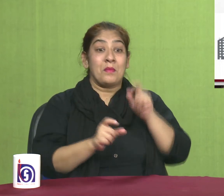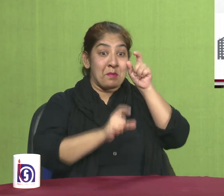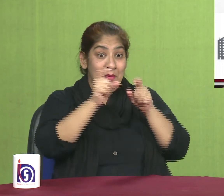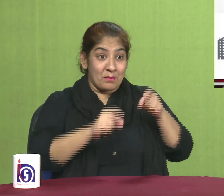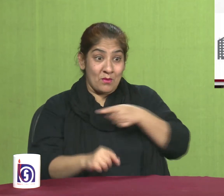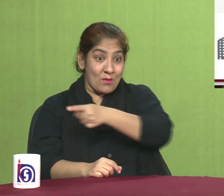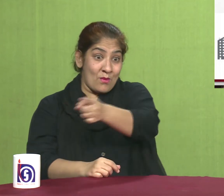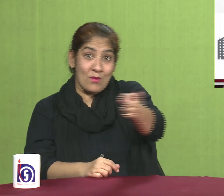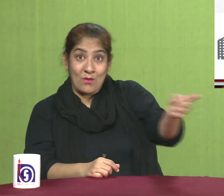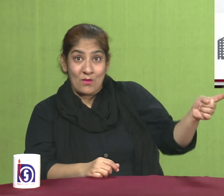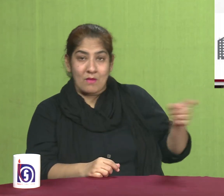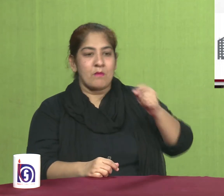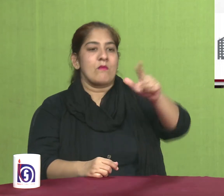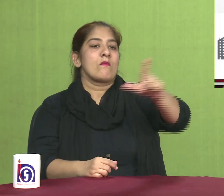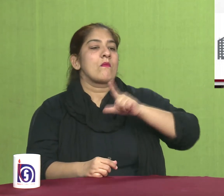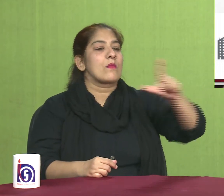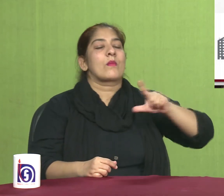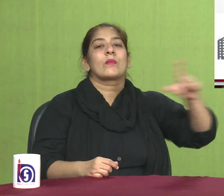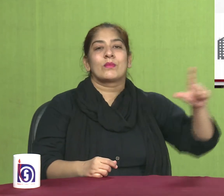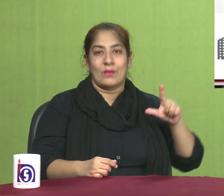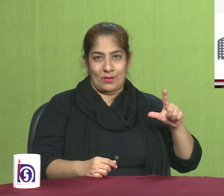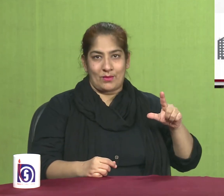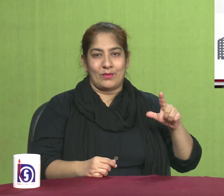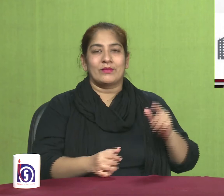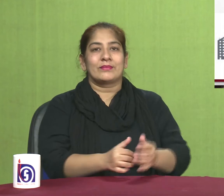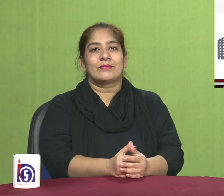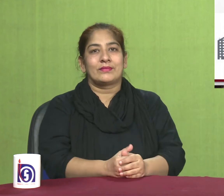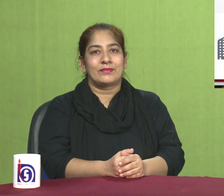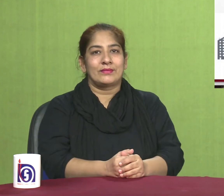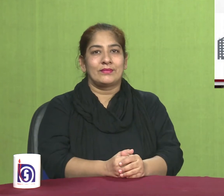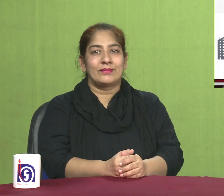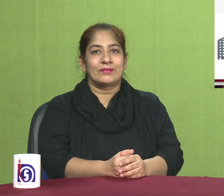Now, this is the second type, which you can see on the screen, issue of debentures.